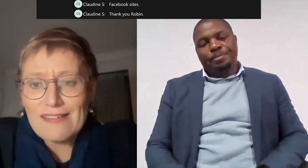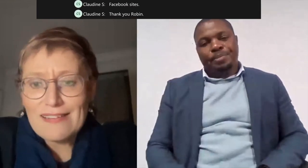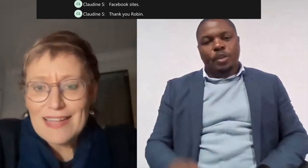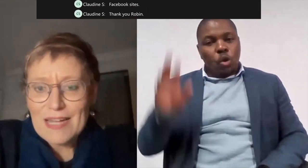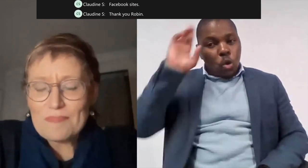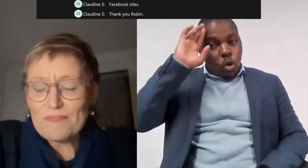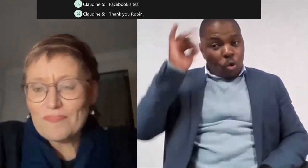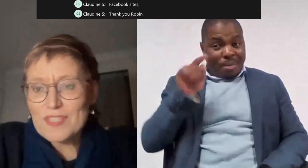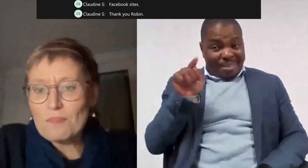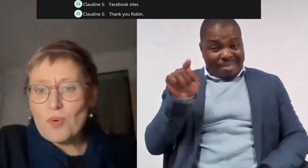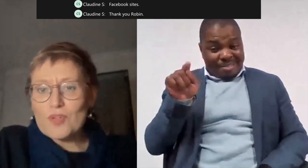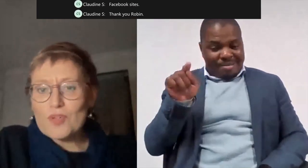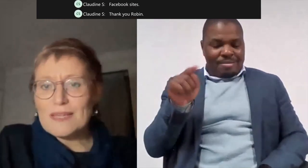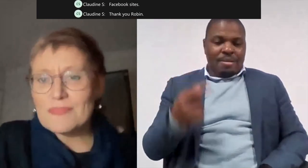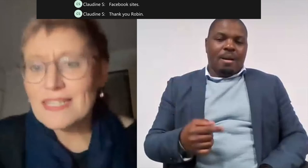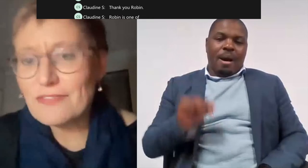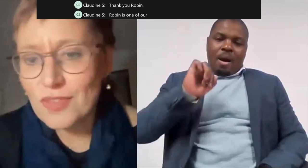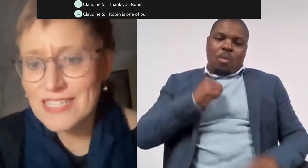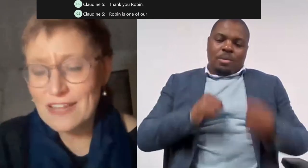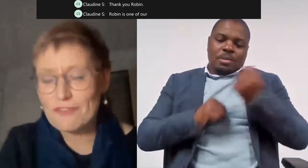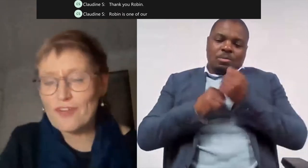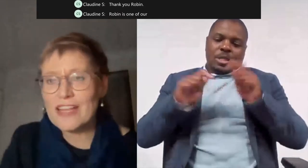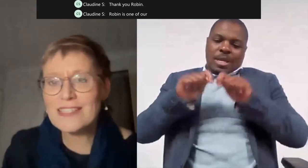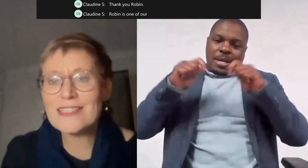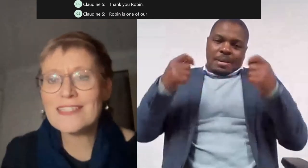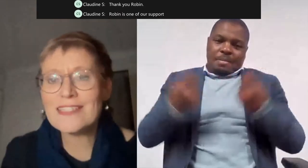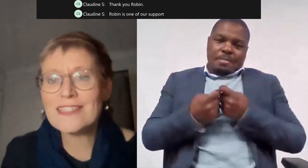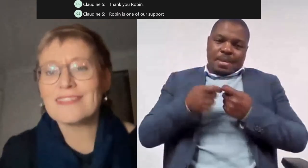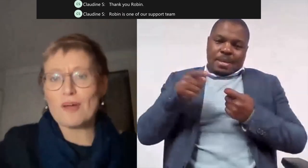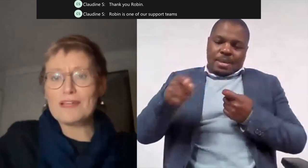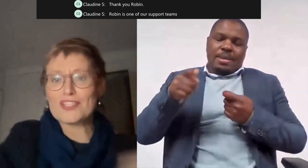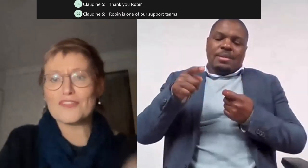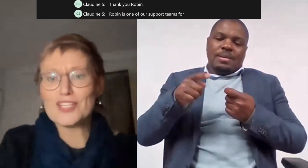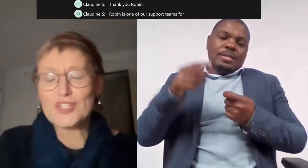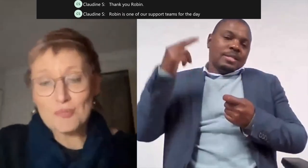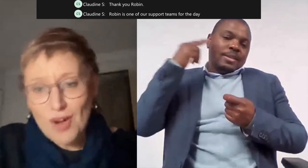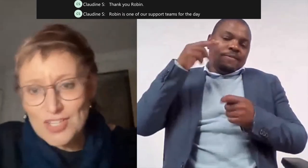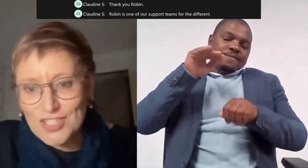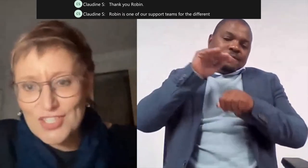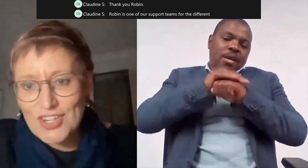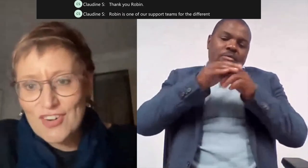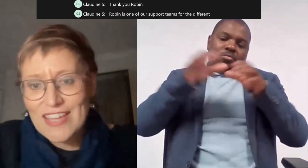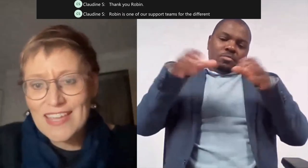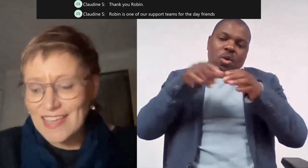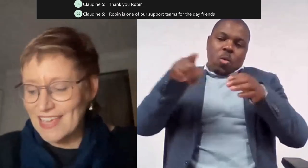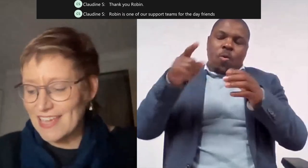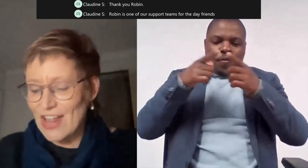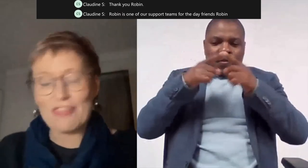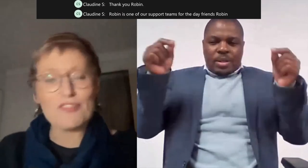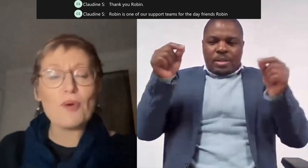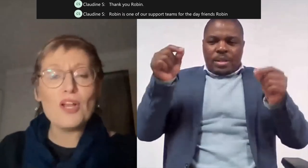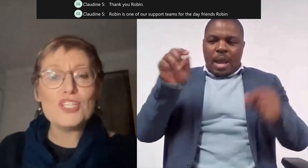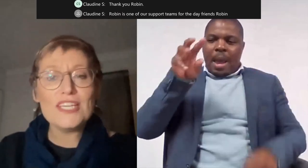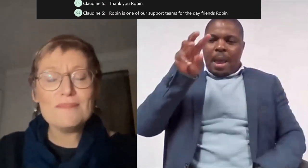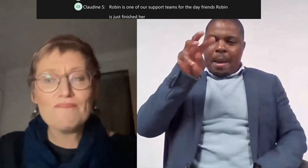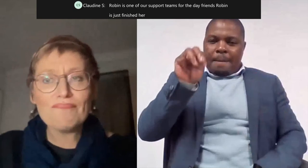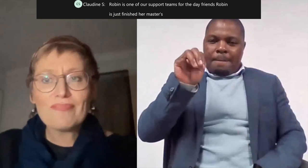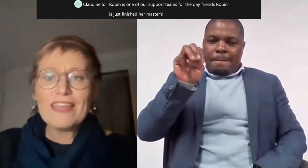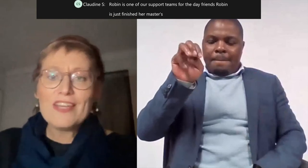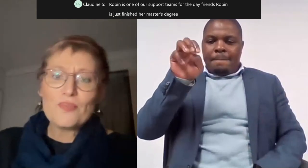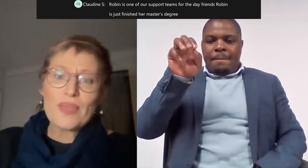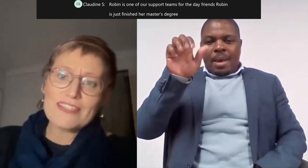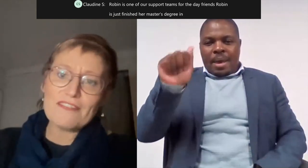Robin is one of our support teams for the Deaf Friends. Robin has just finished her master's degree in